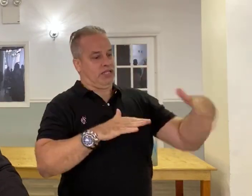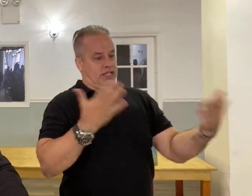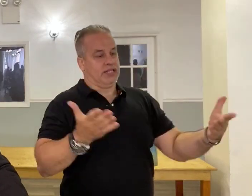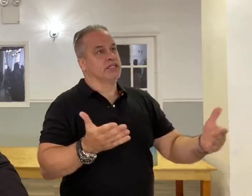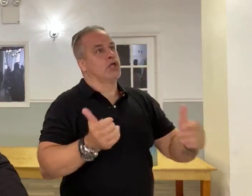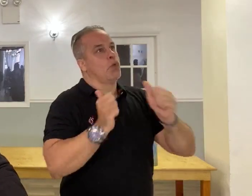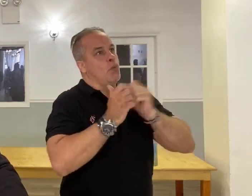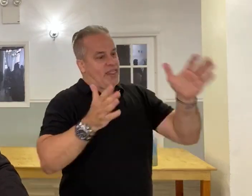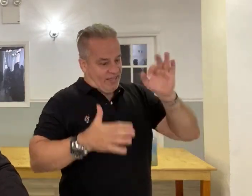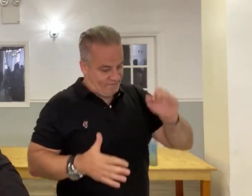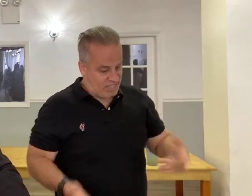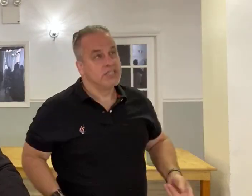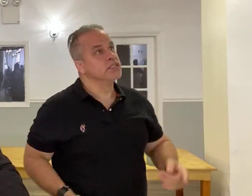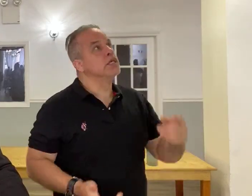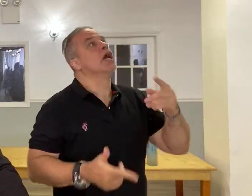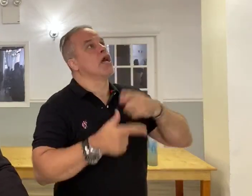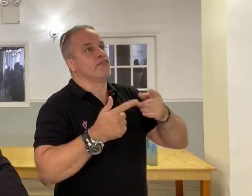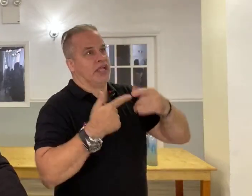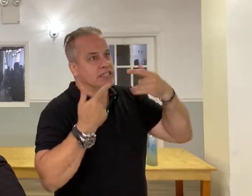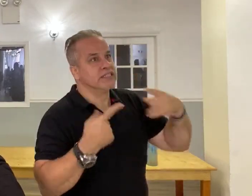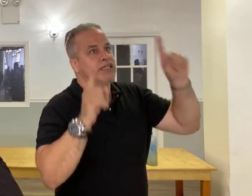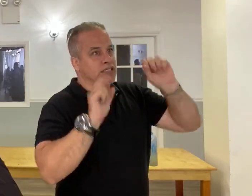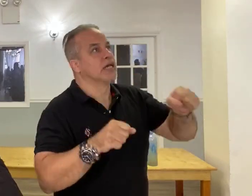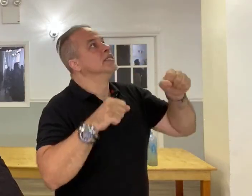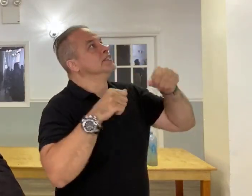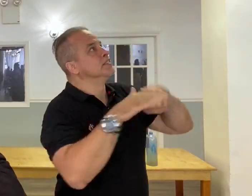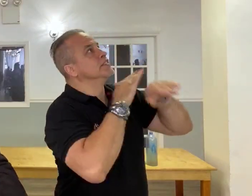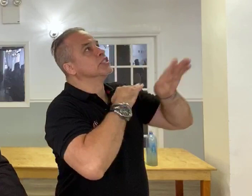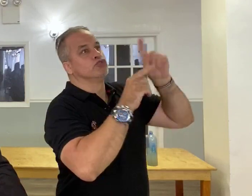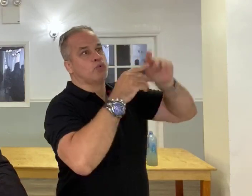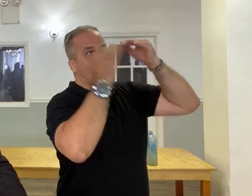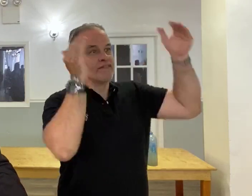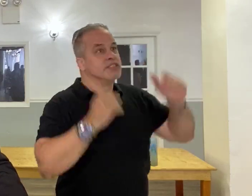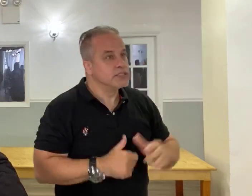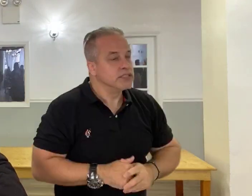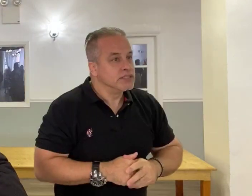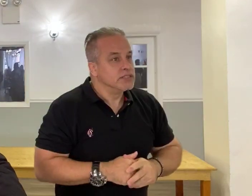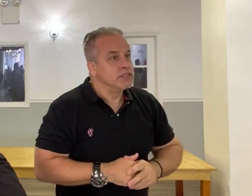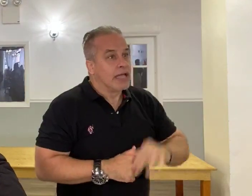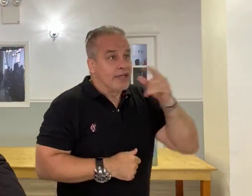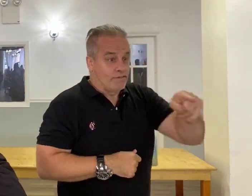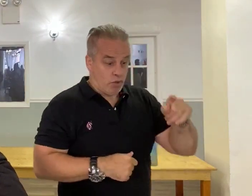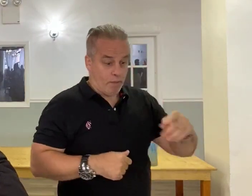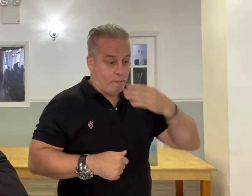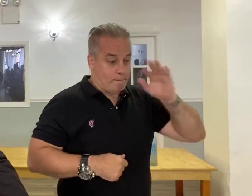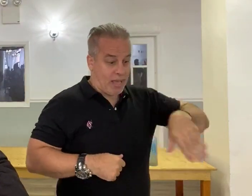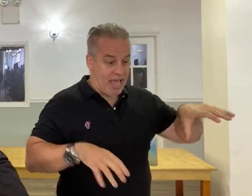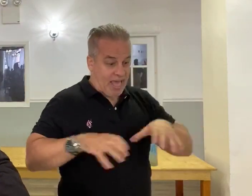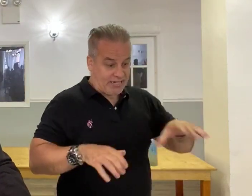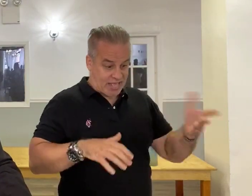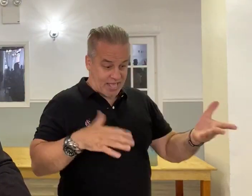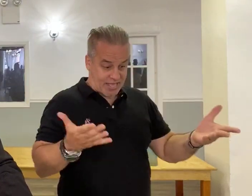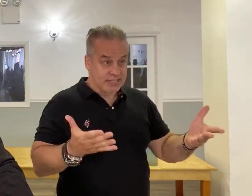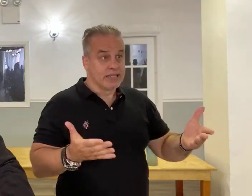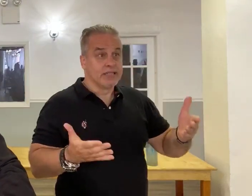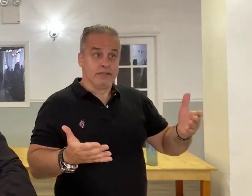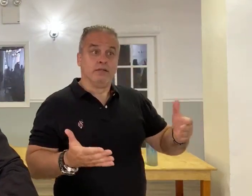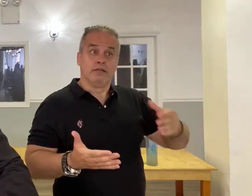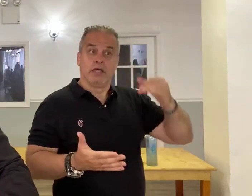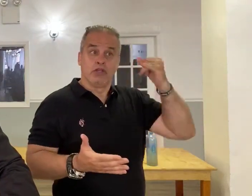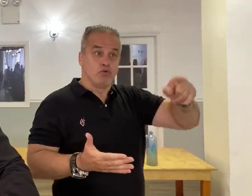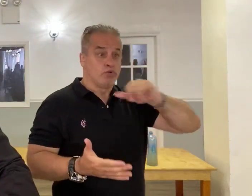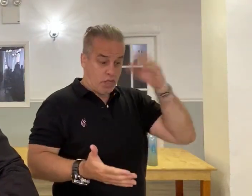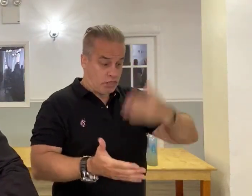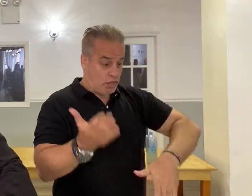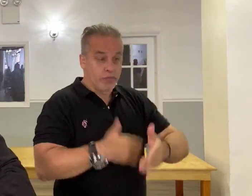two feet to be cast into everlasting fire. And if thine eye offend thee, pluck it out